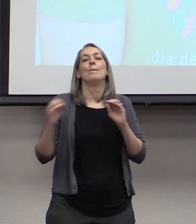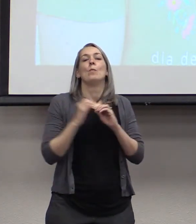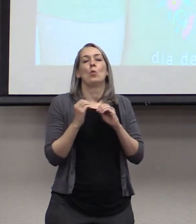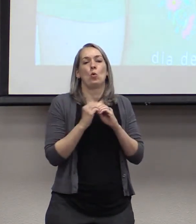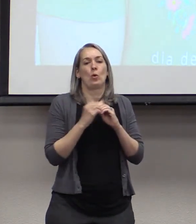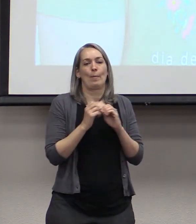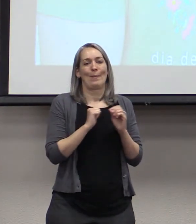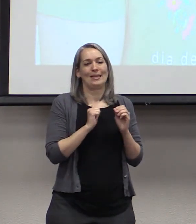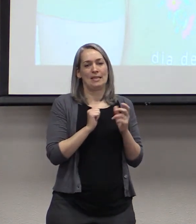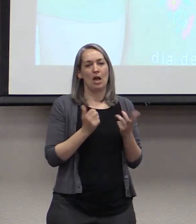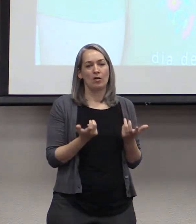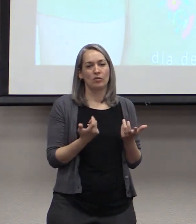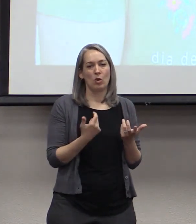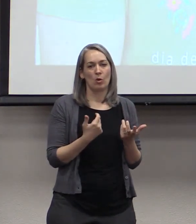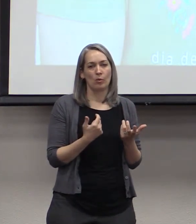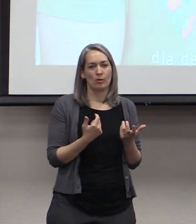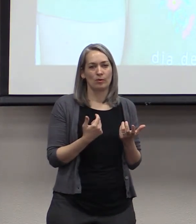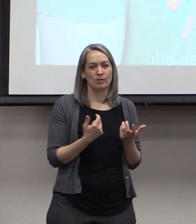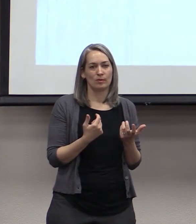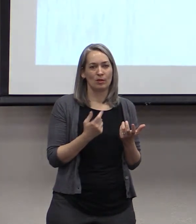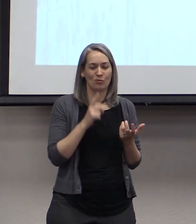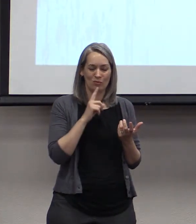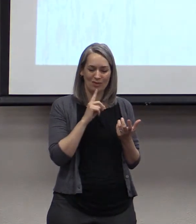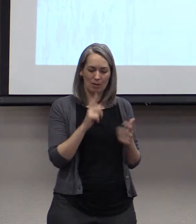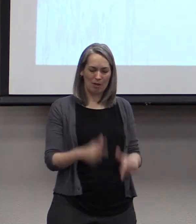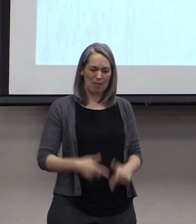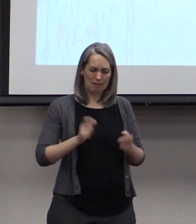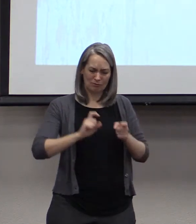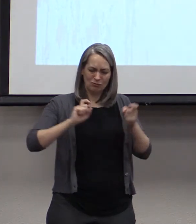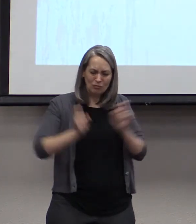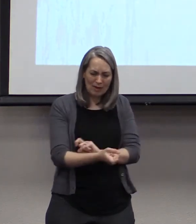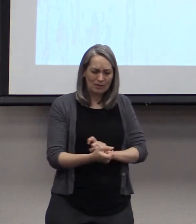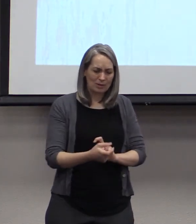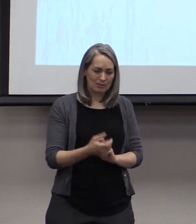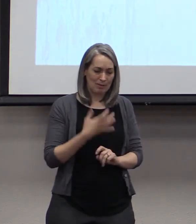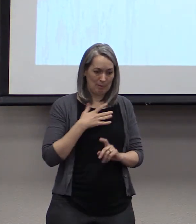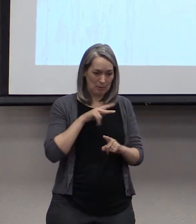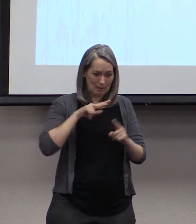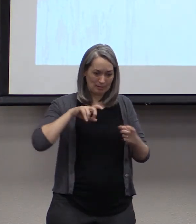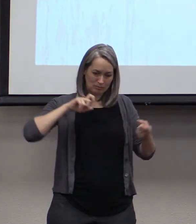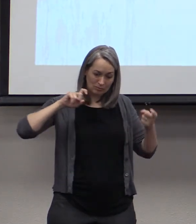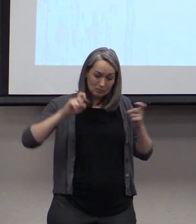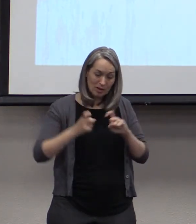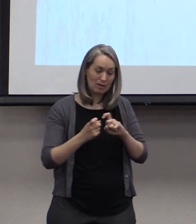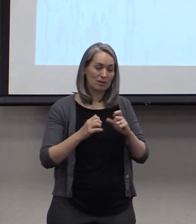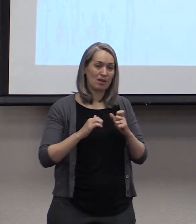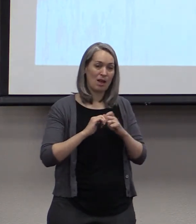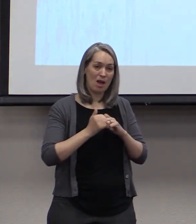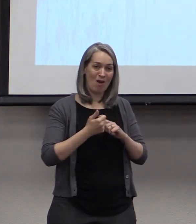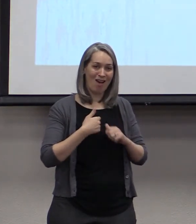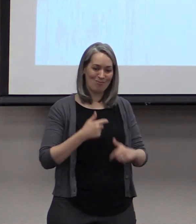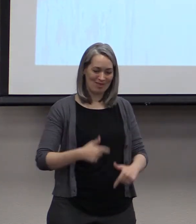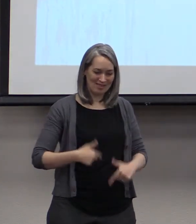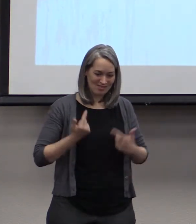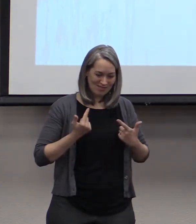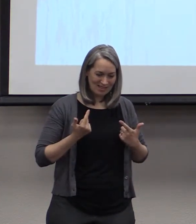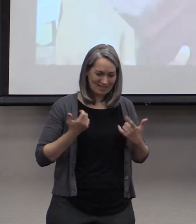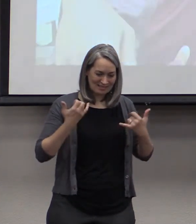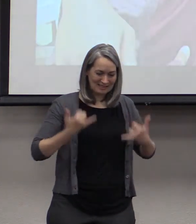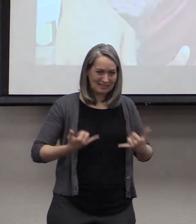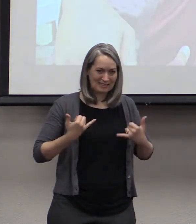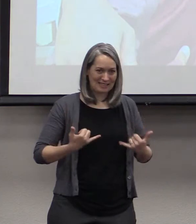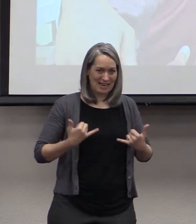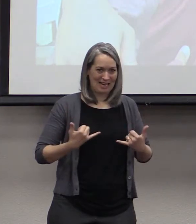I would say on some level it was a life-changing experience. It at least changed my perspective in how I'm living my life